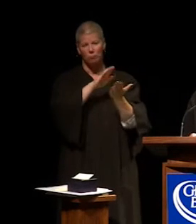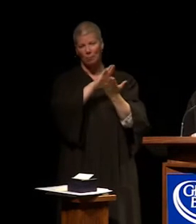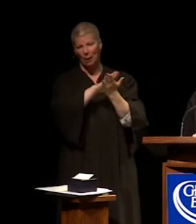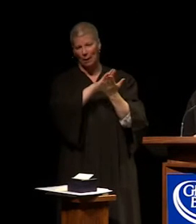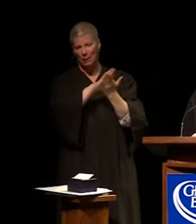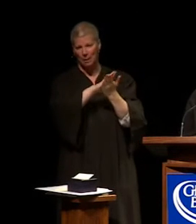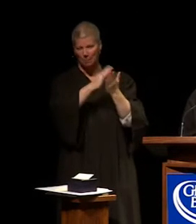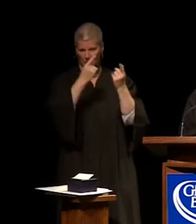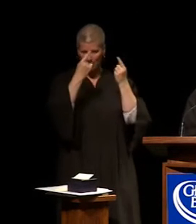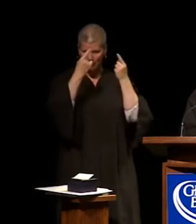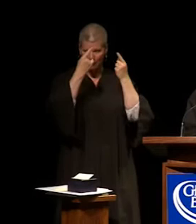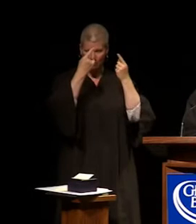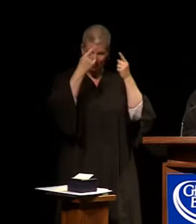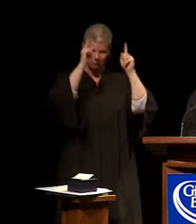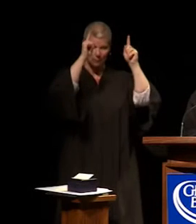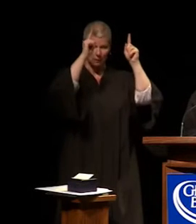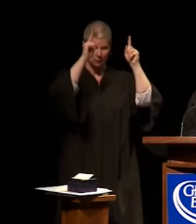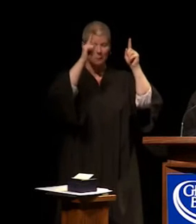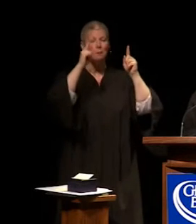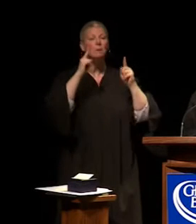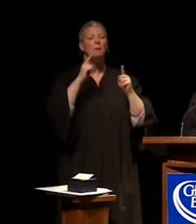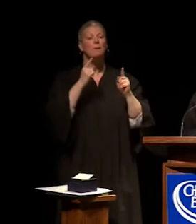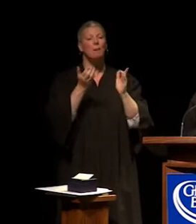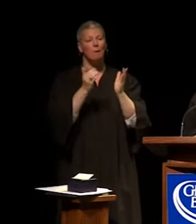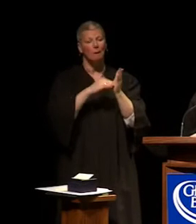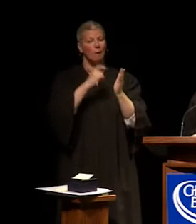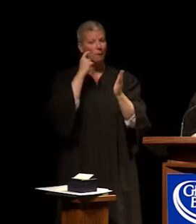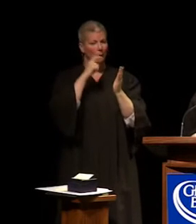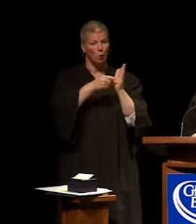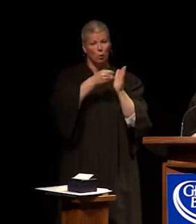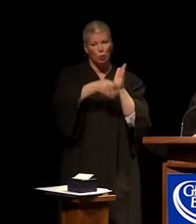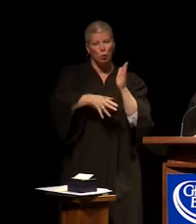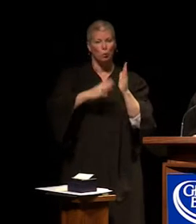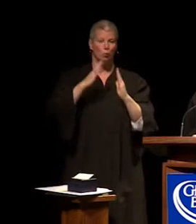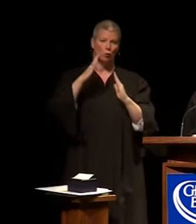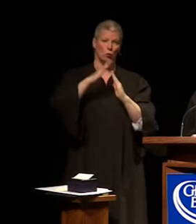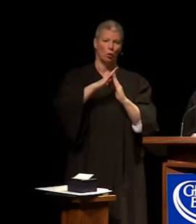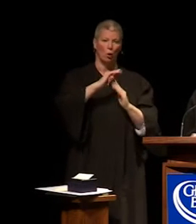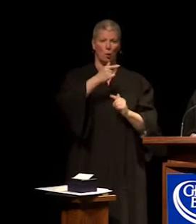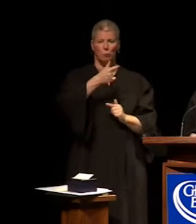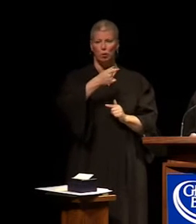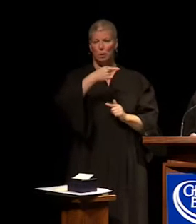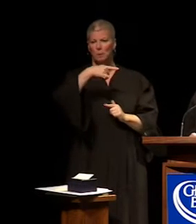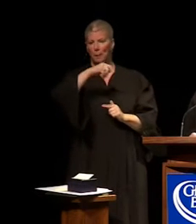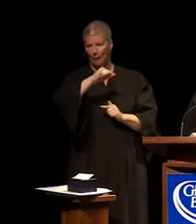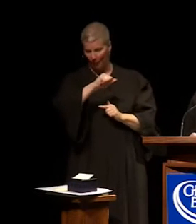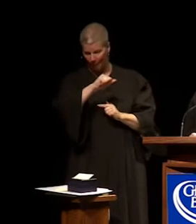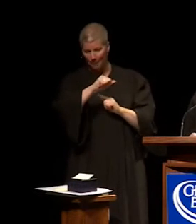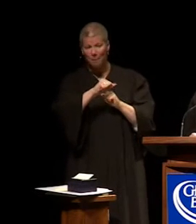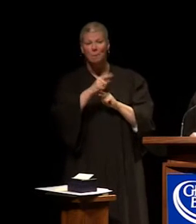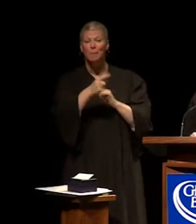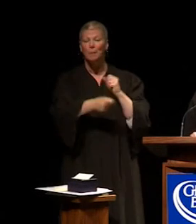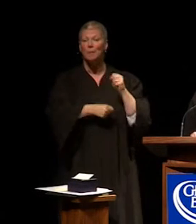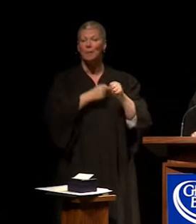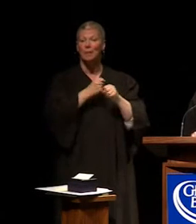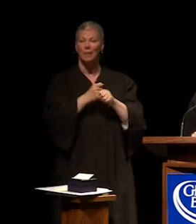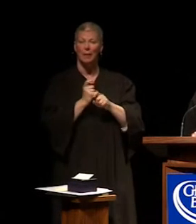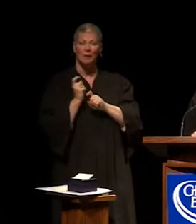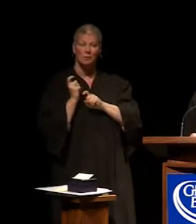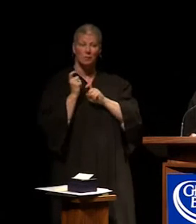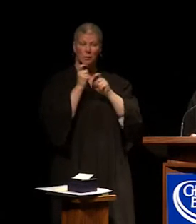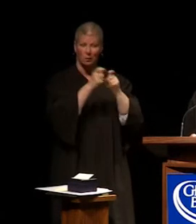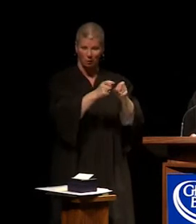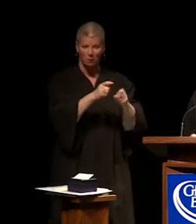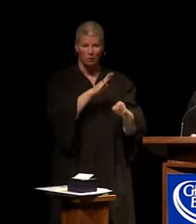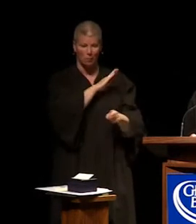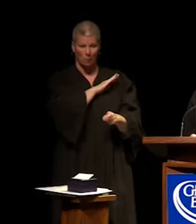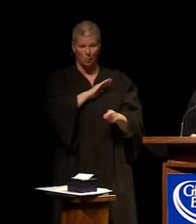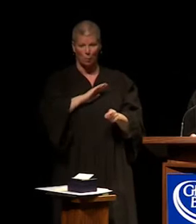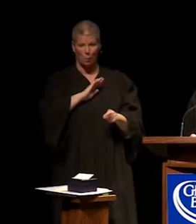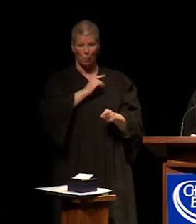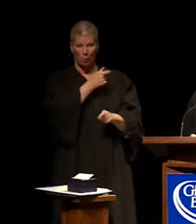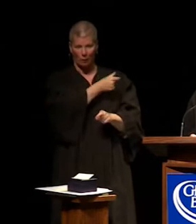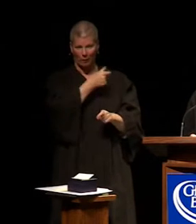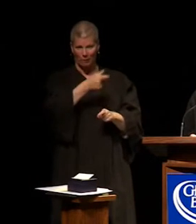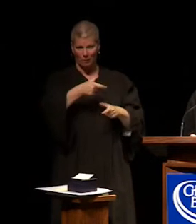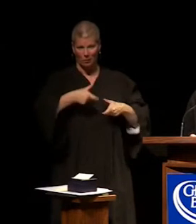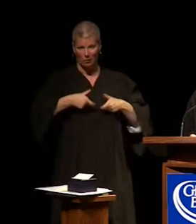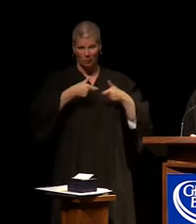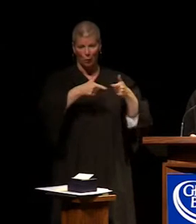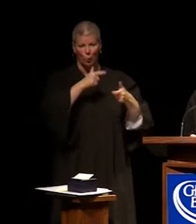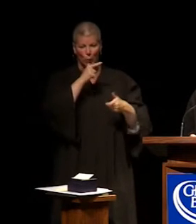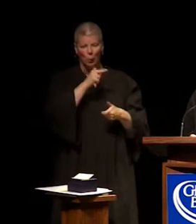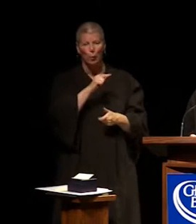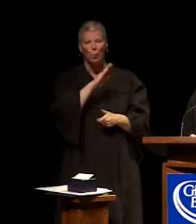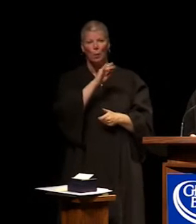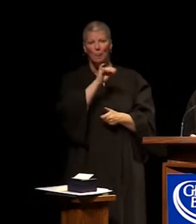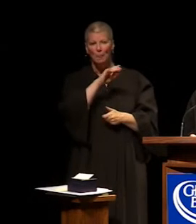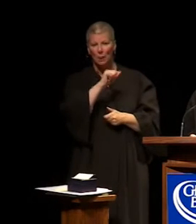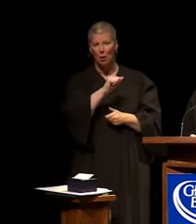to the student with the highest cumulative grade point average. This year's recipient of the Board of Governors Medal is Bianca Savage,